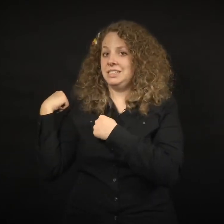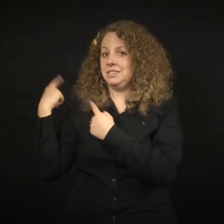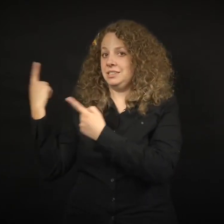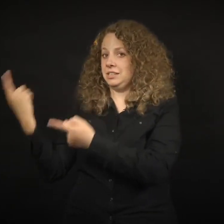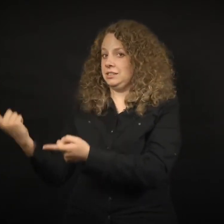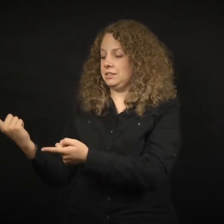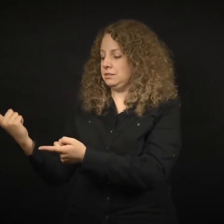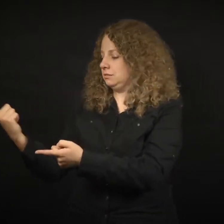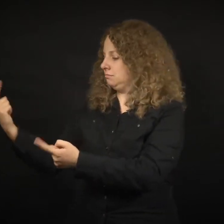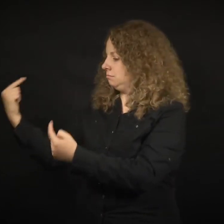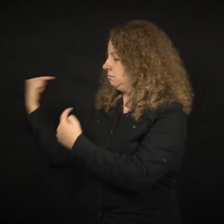Since.